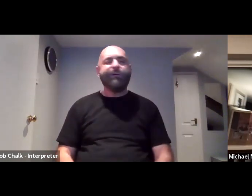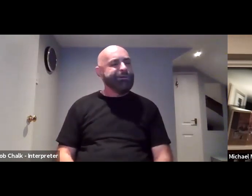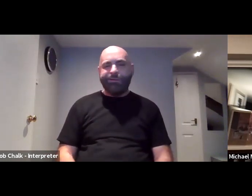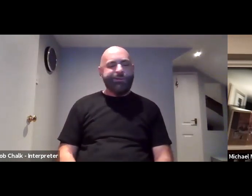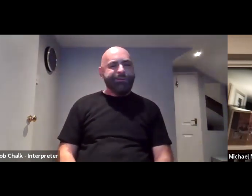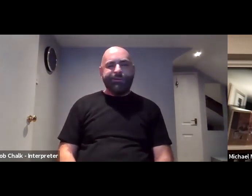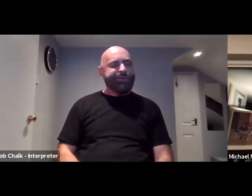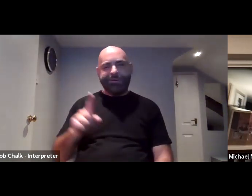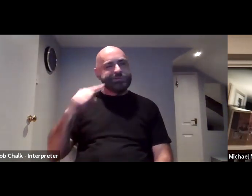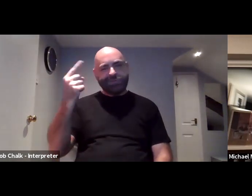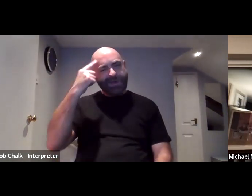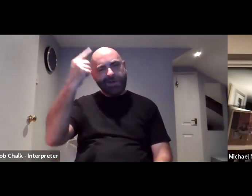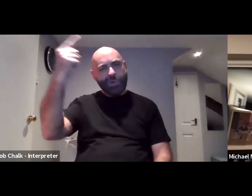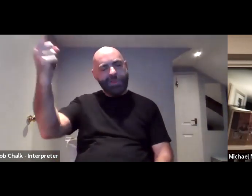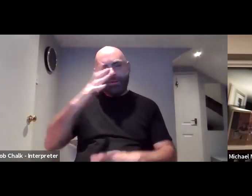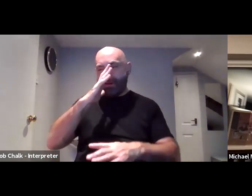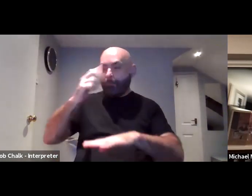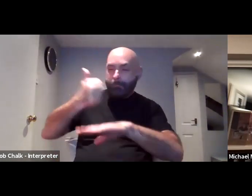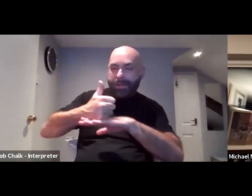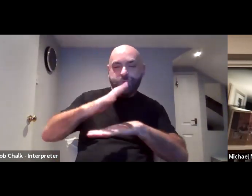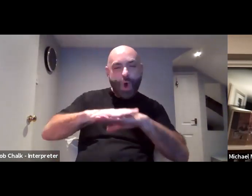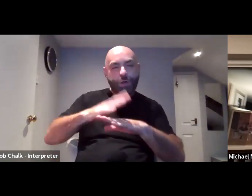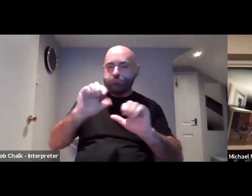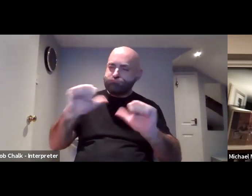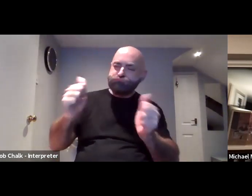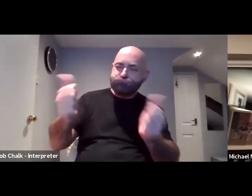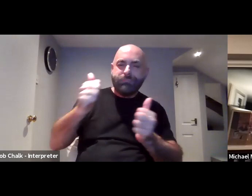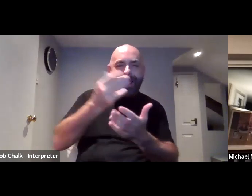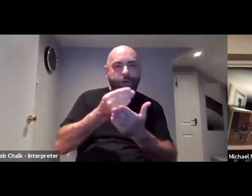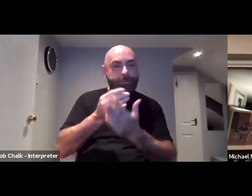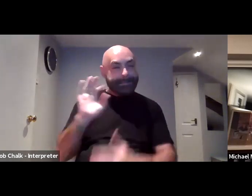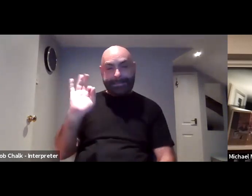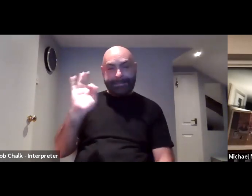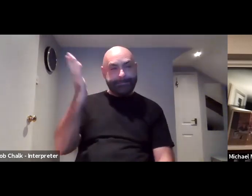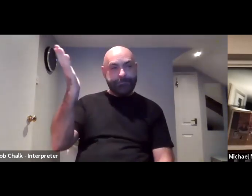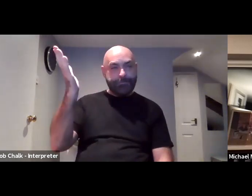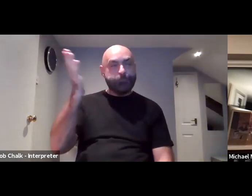just that ideology. It was not based on sound economics.